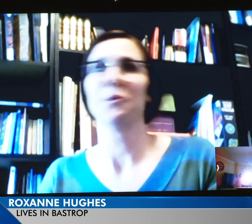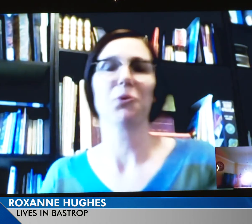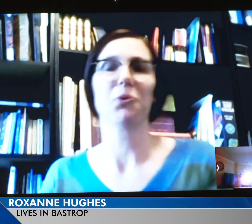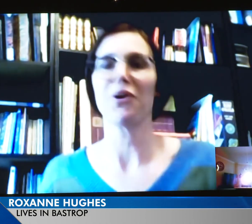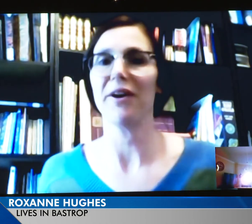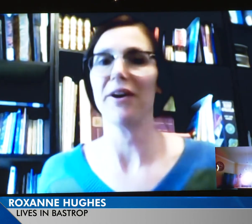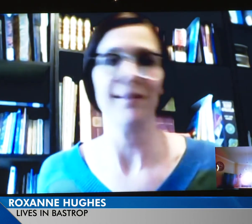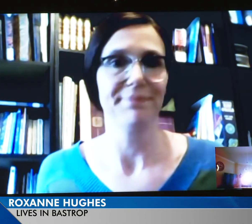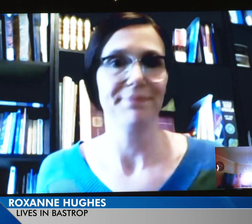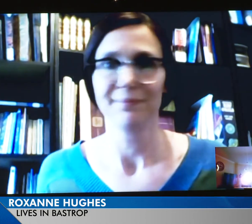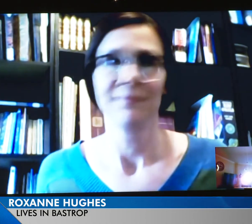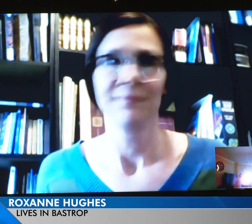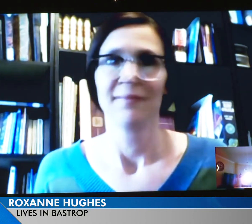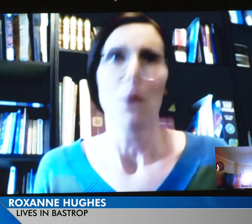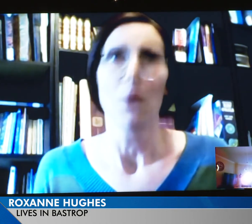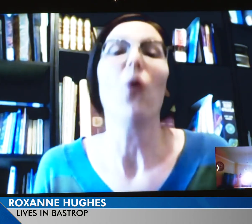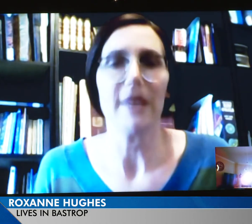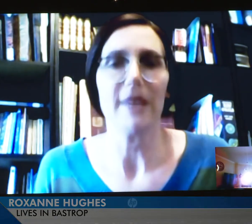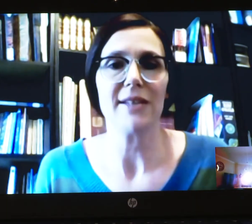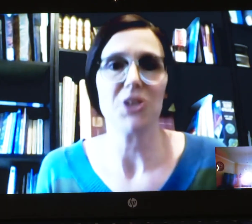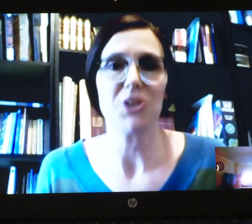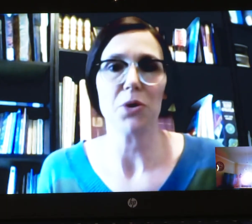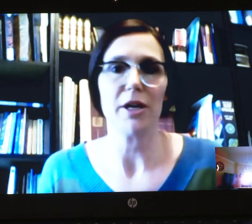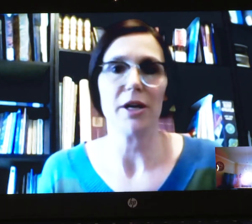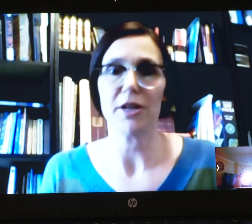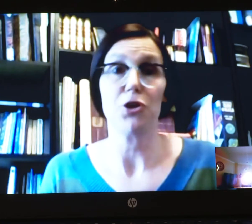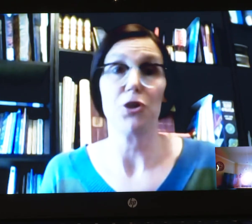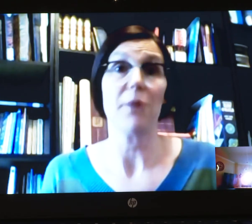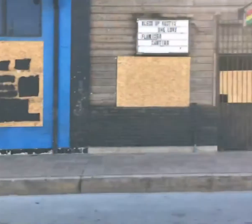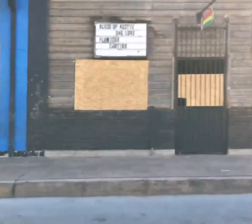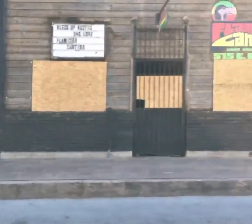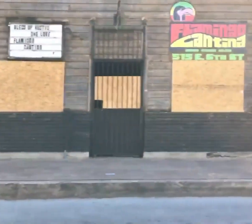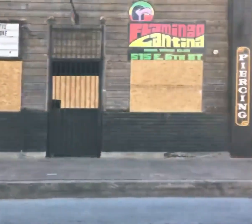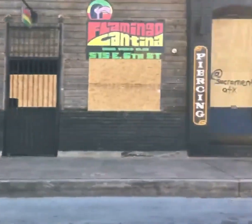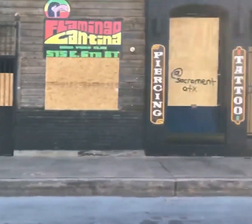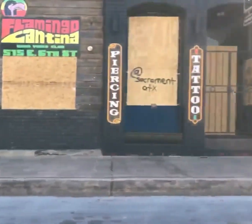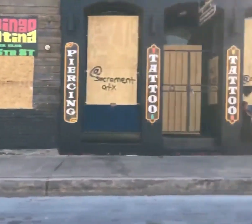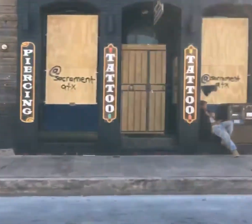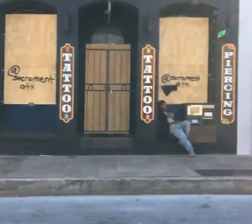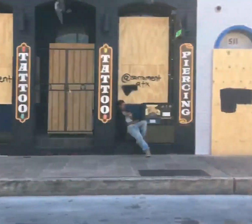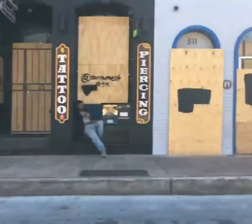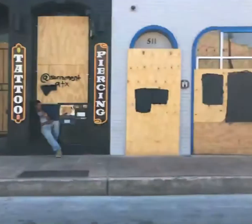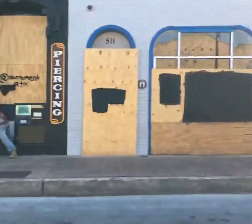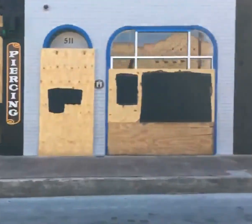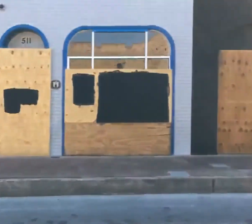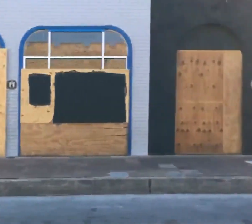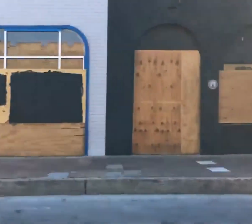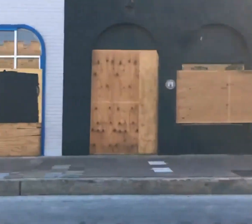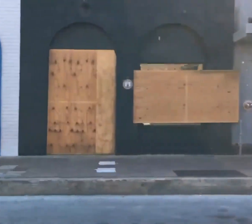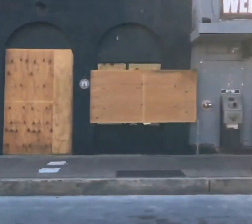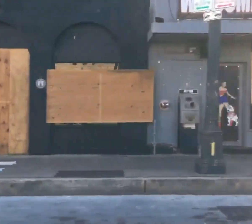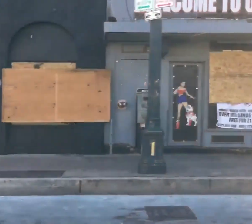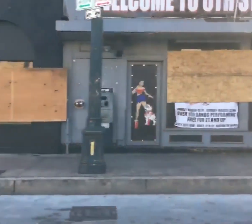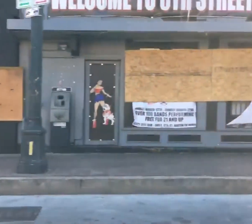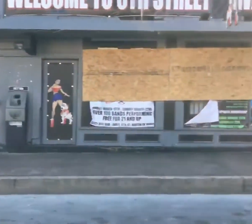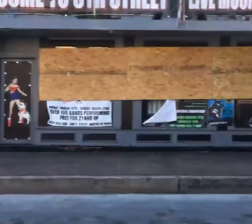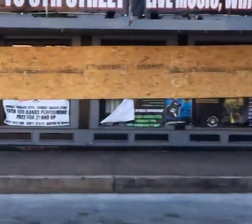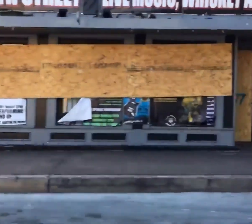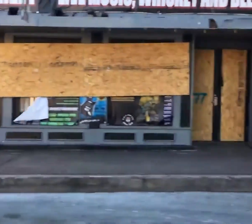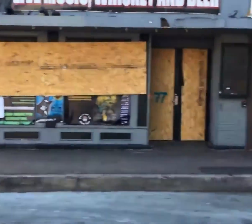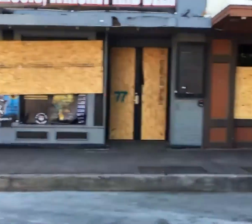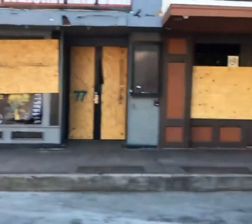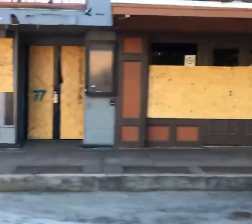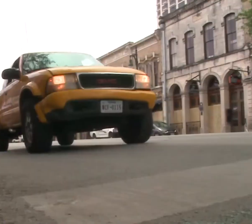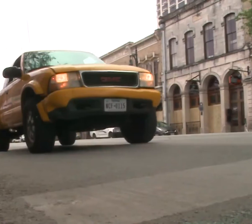we're not walking into a germ nightmare. The governor hasn't said specifically which businesses will be the